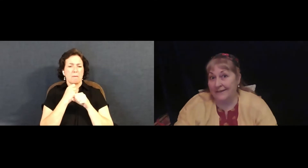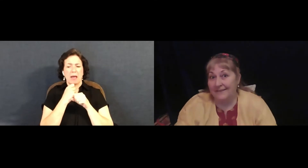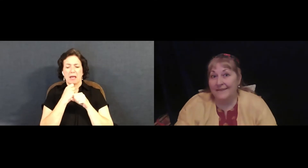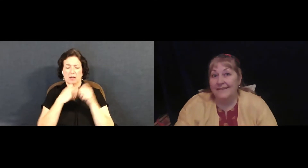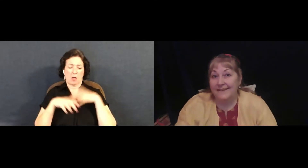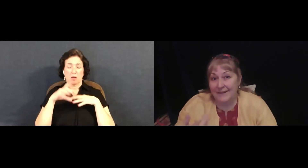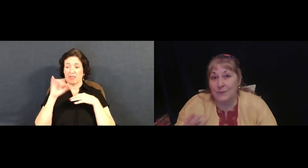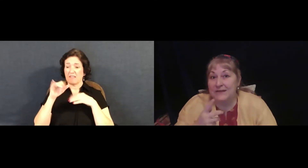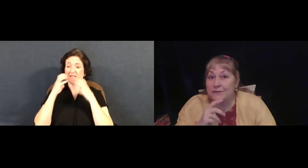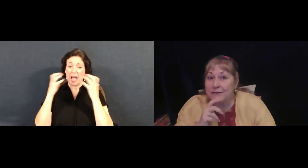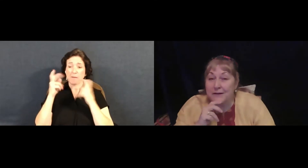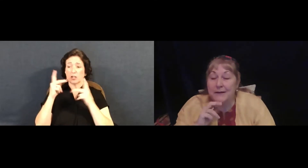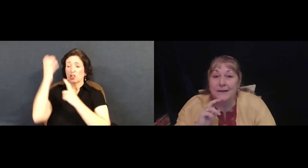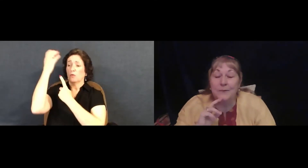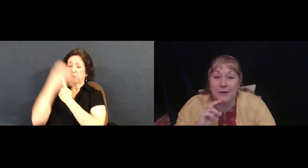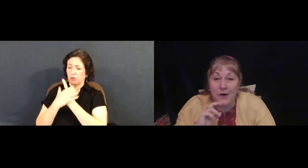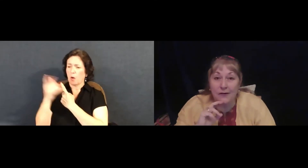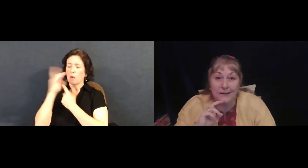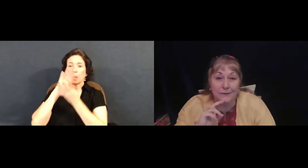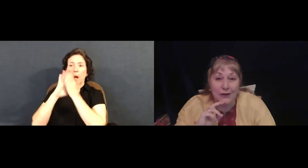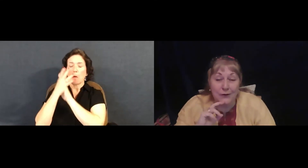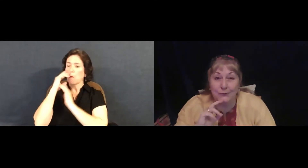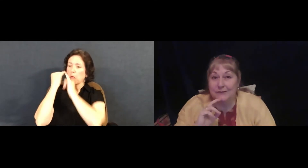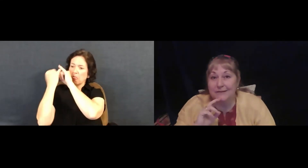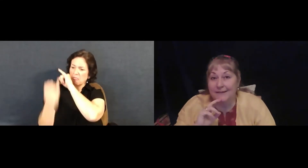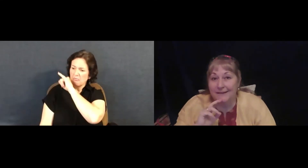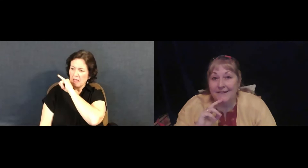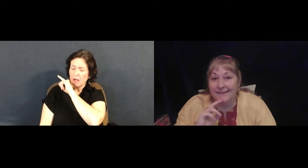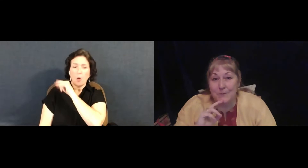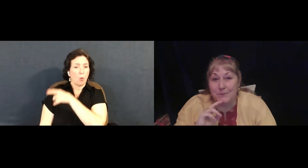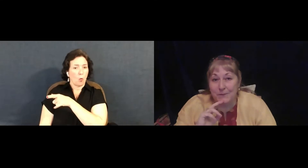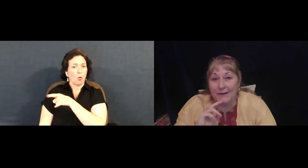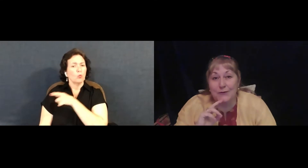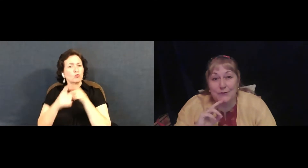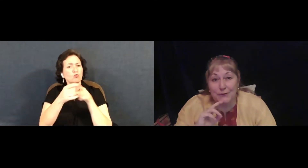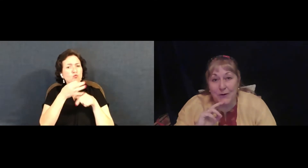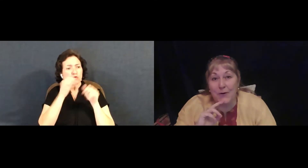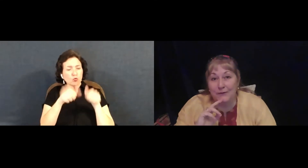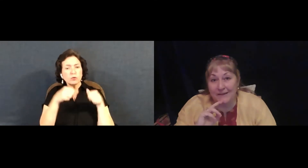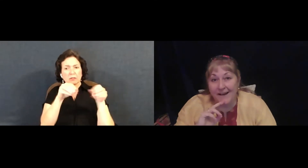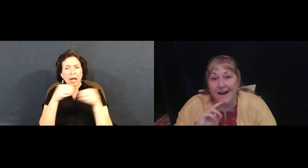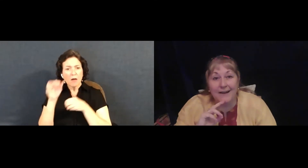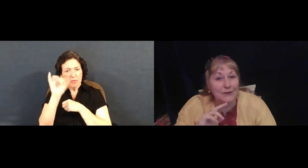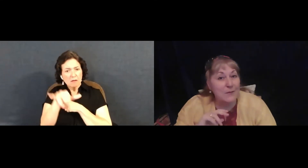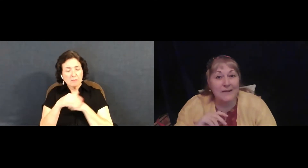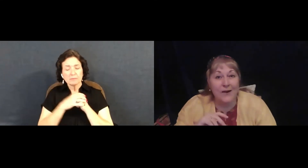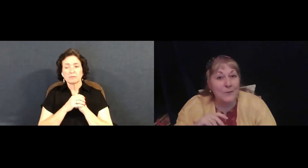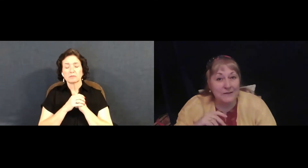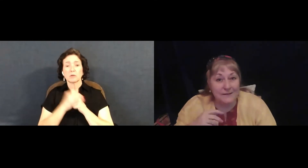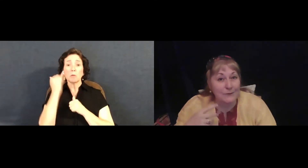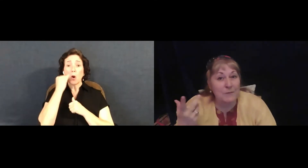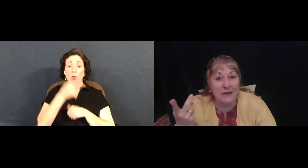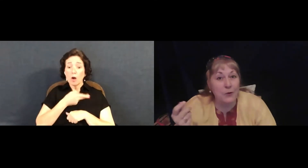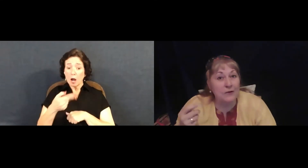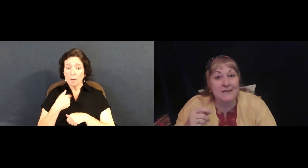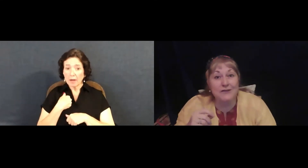thin, and there would definitely be a market for those. If you took me on, I could make garments